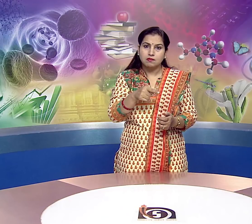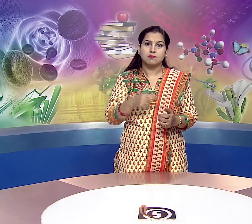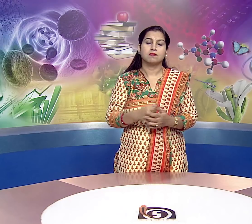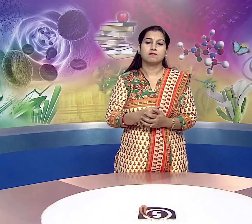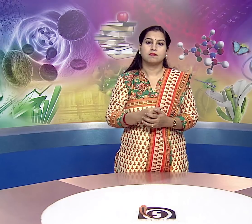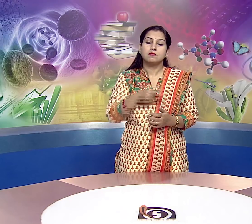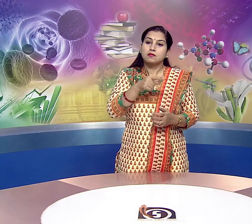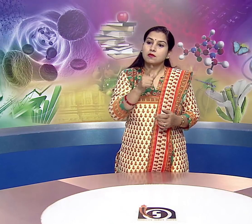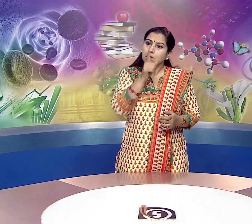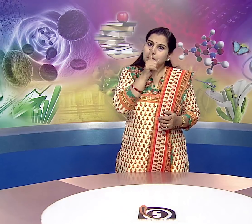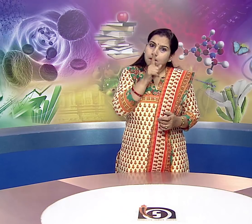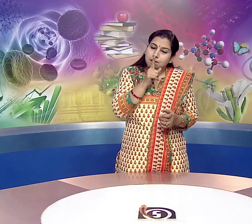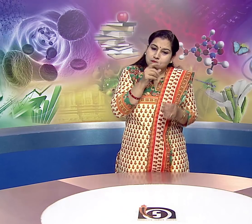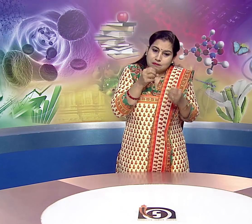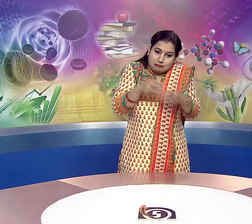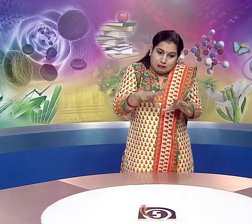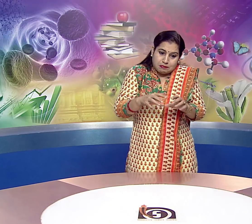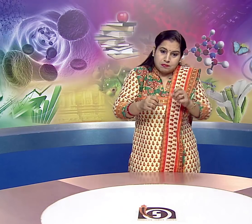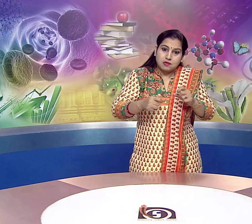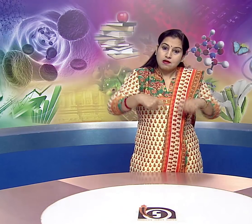they ran for their lives